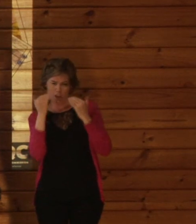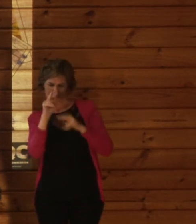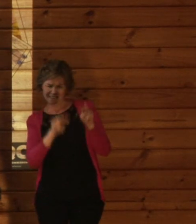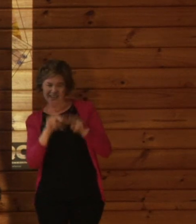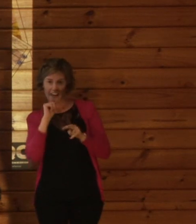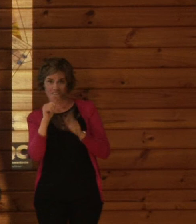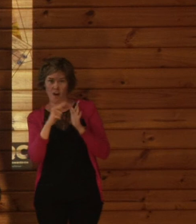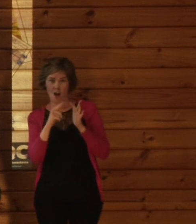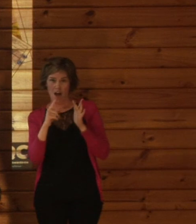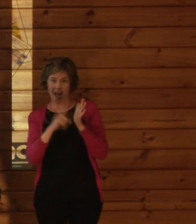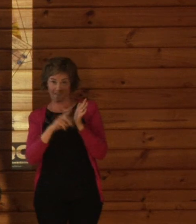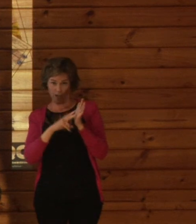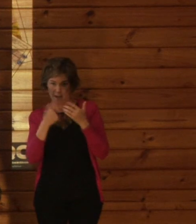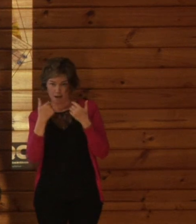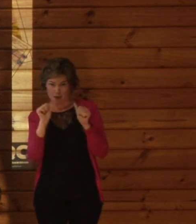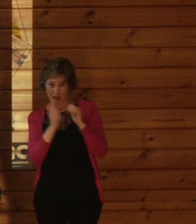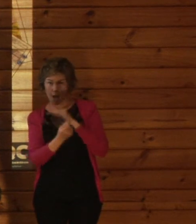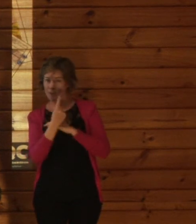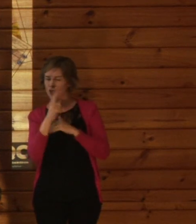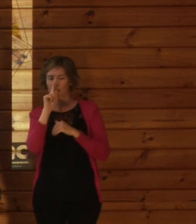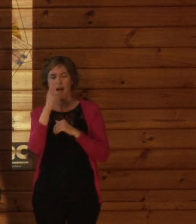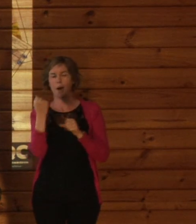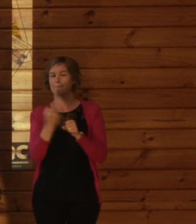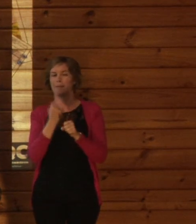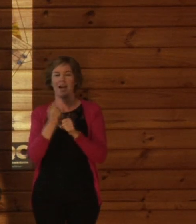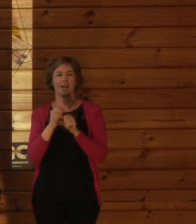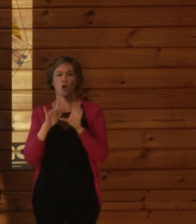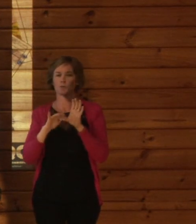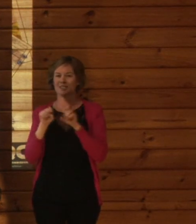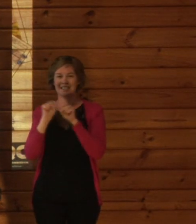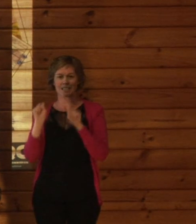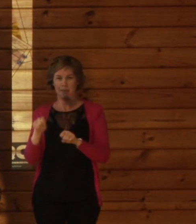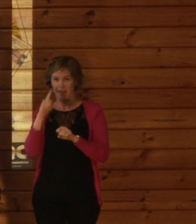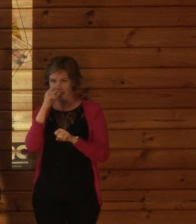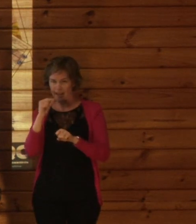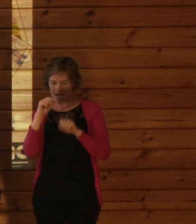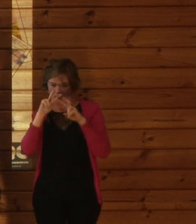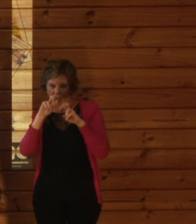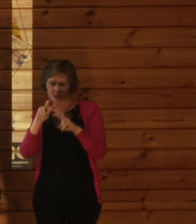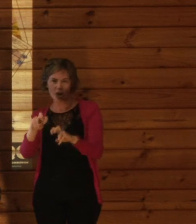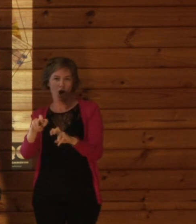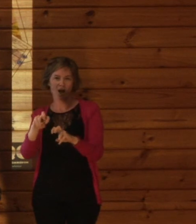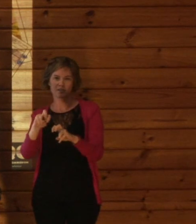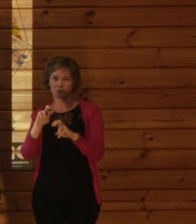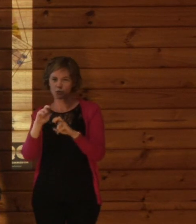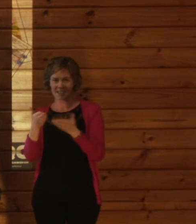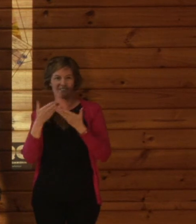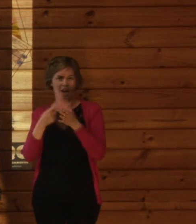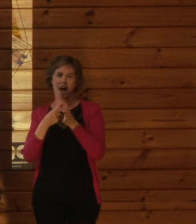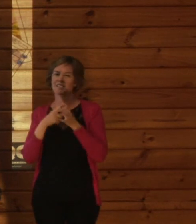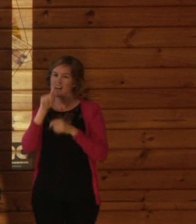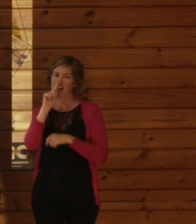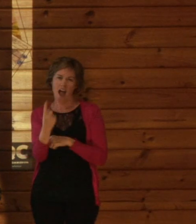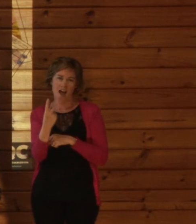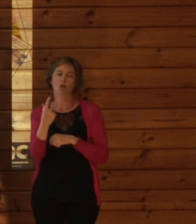analyses it and gives you the right answer every time. And so that's why we've got a process where real engineers look at every property, and they look at a collection of all this